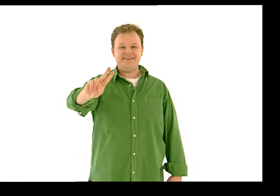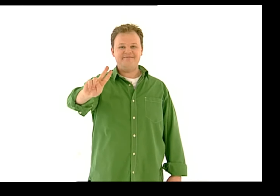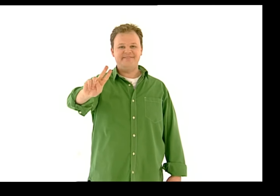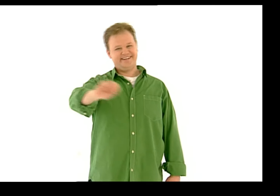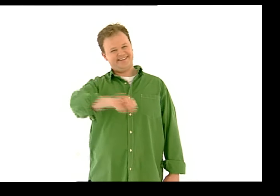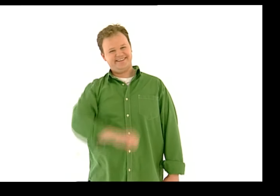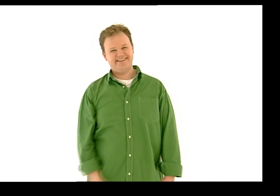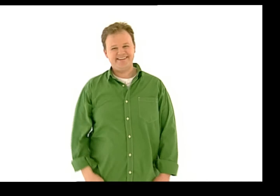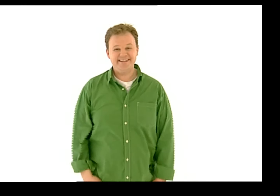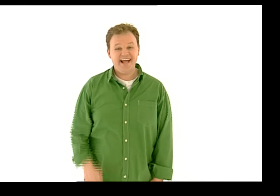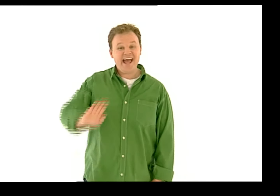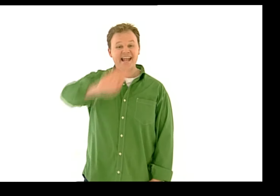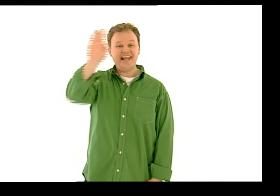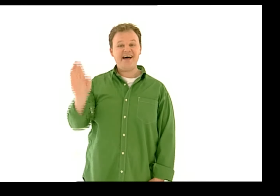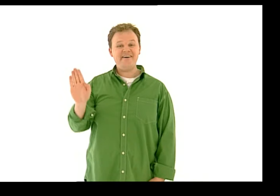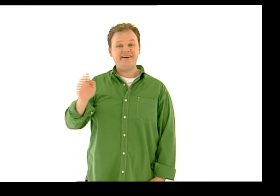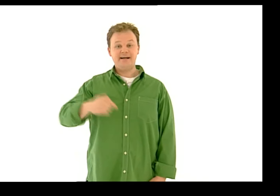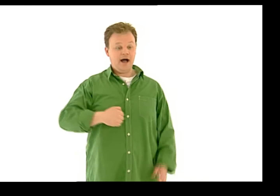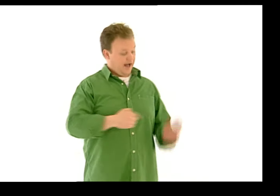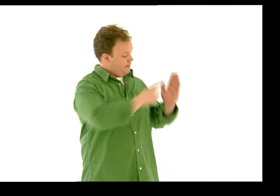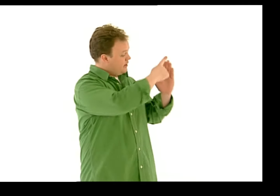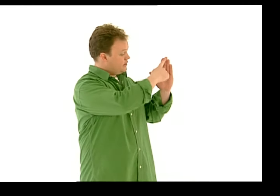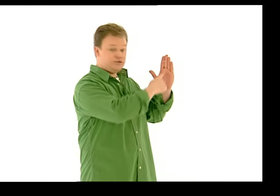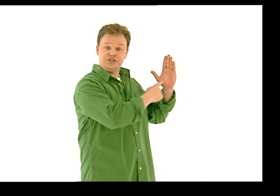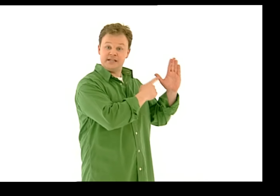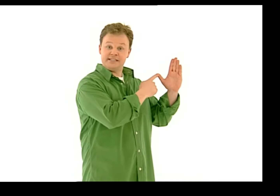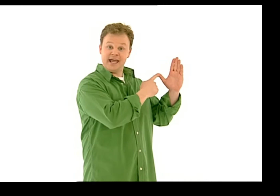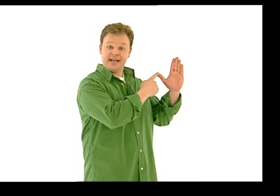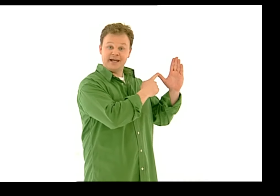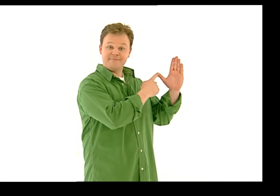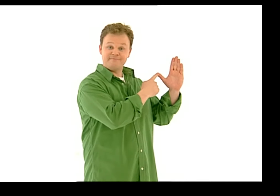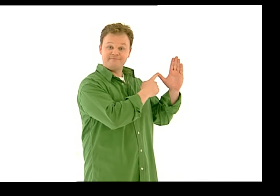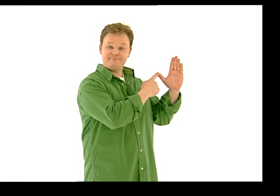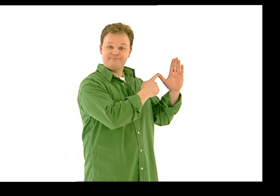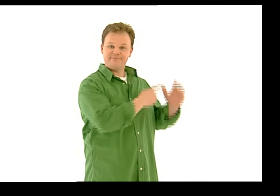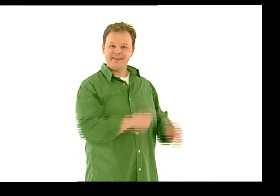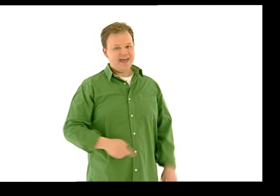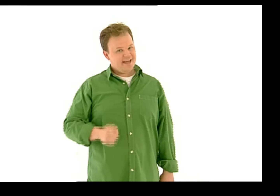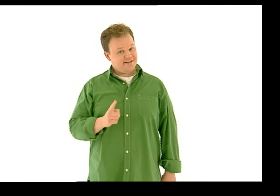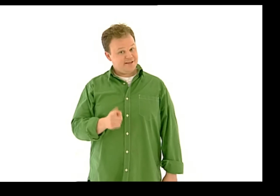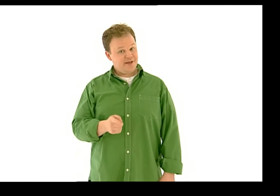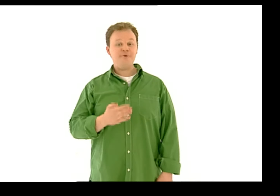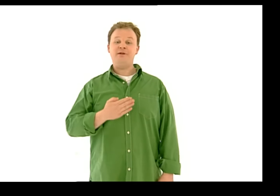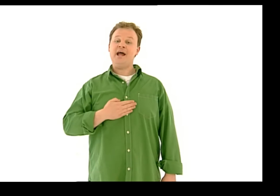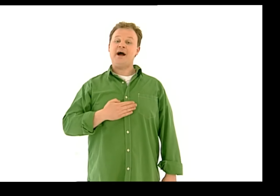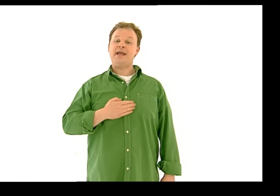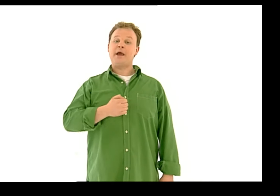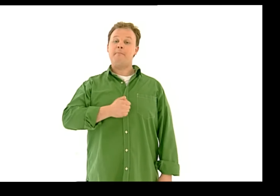name. Hello, I'm Justin. Do you like